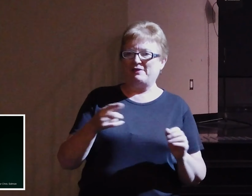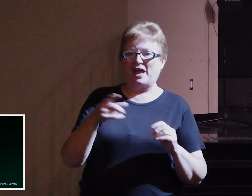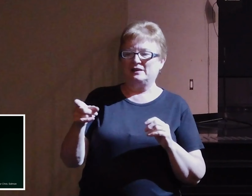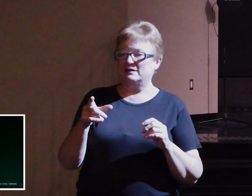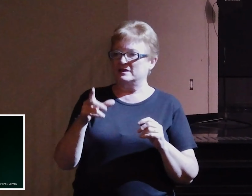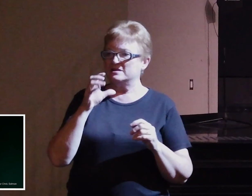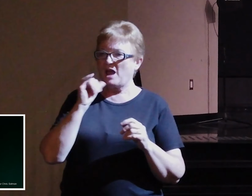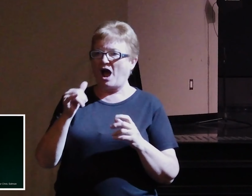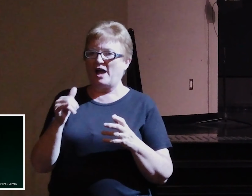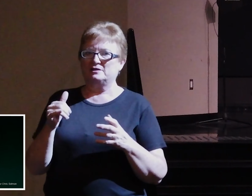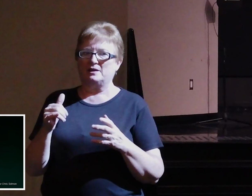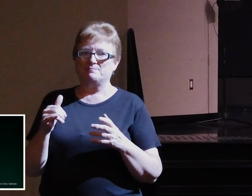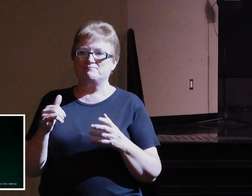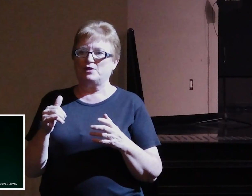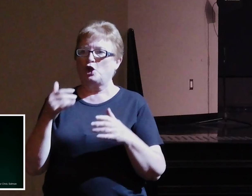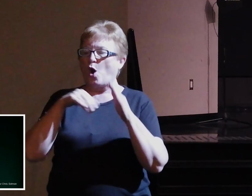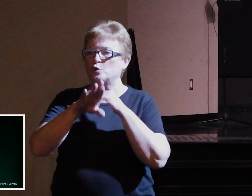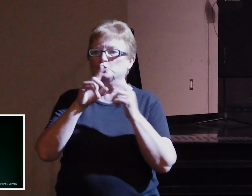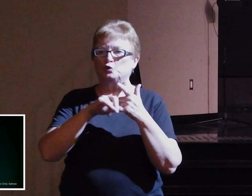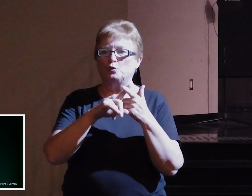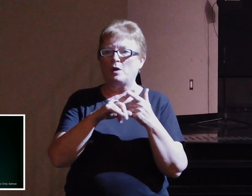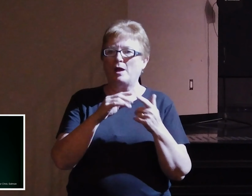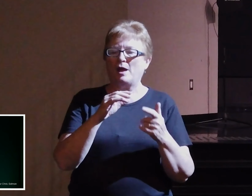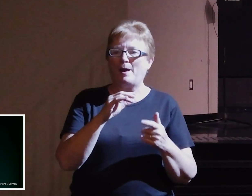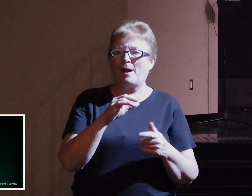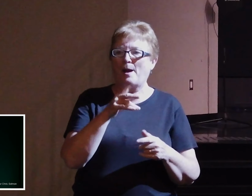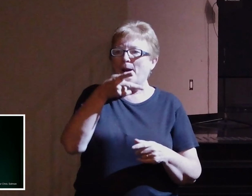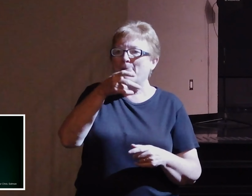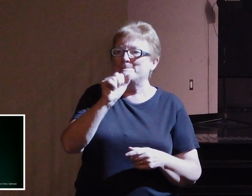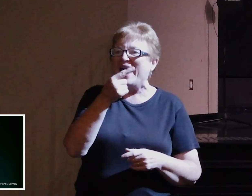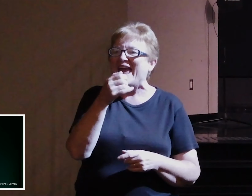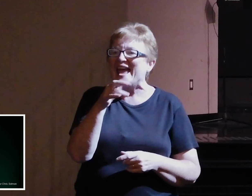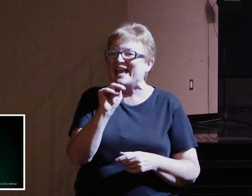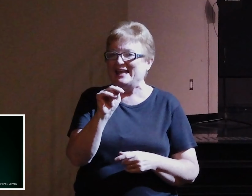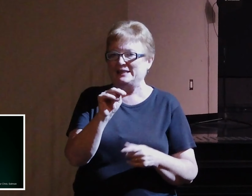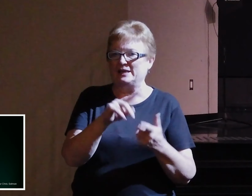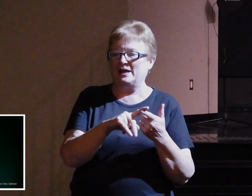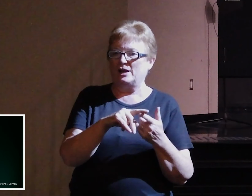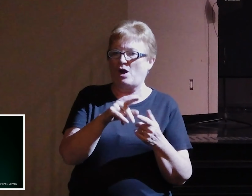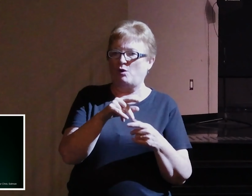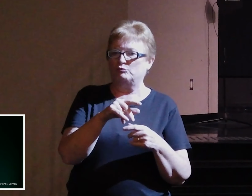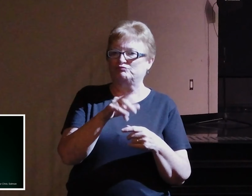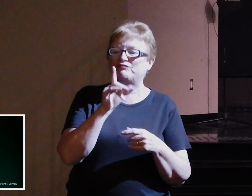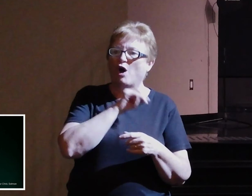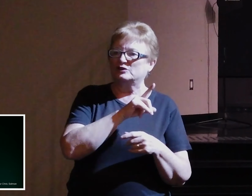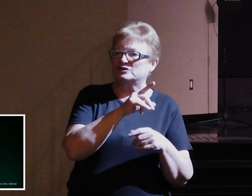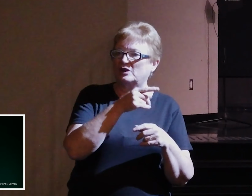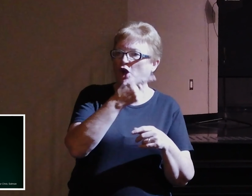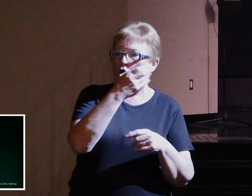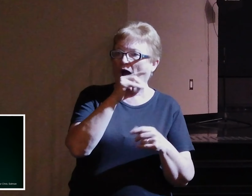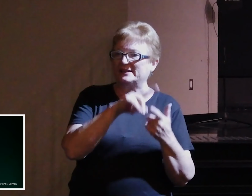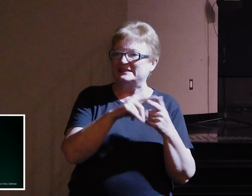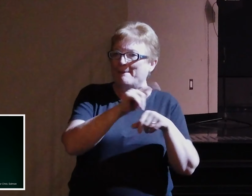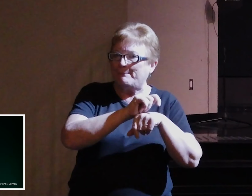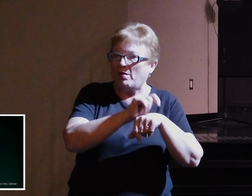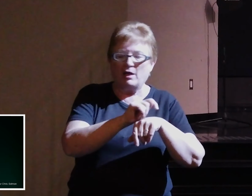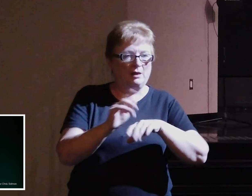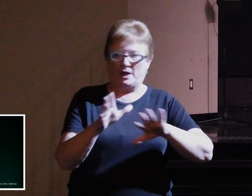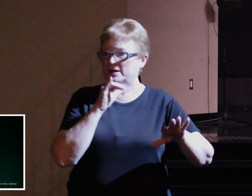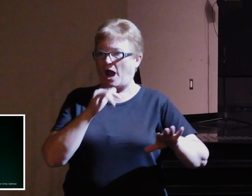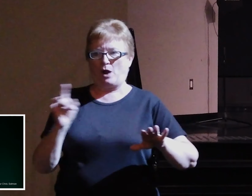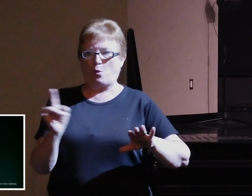part of met in pagan temples and also had pagan rituals associated with them. So sometimes at work, they stepped out